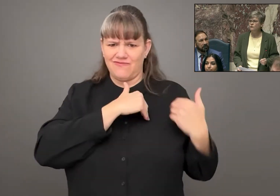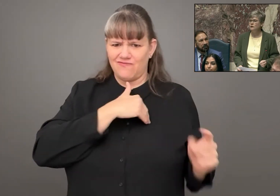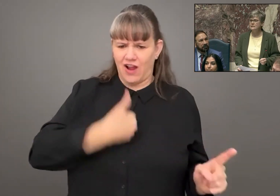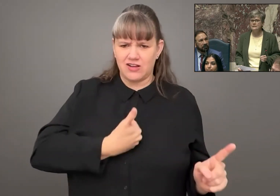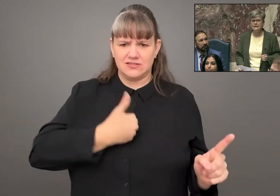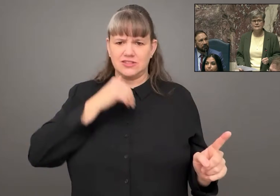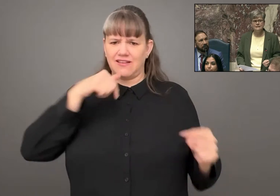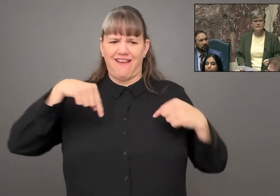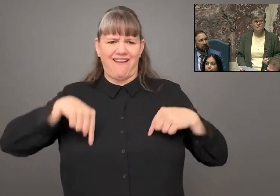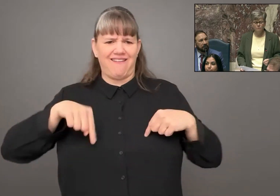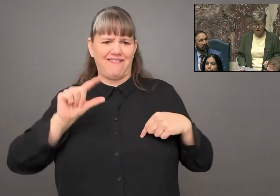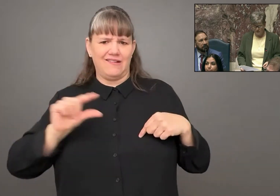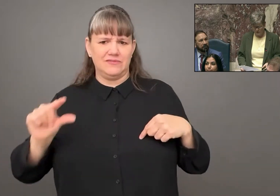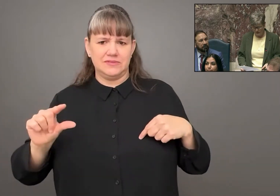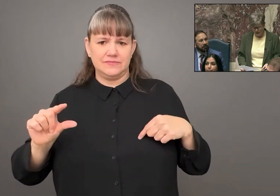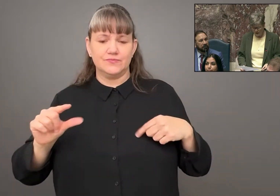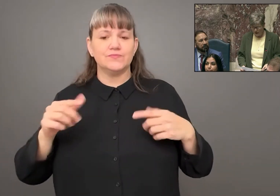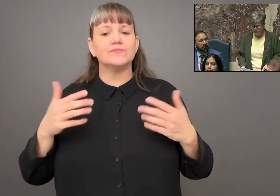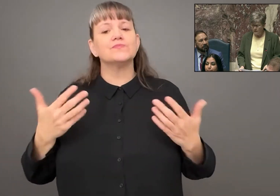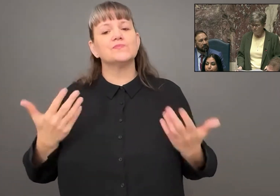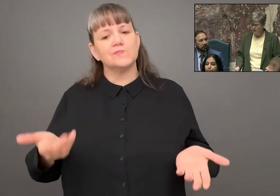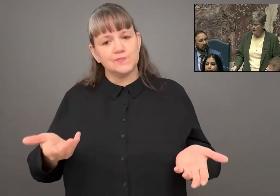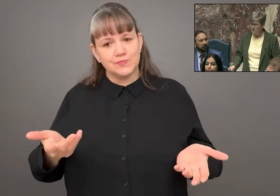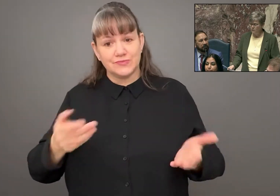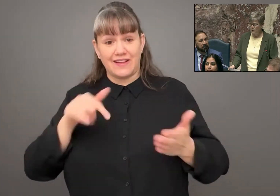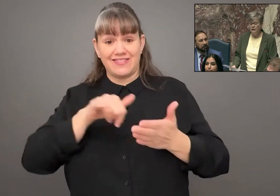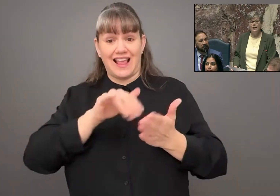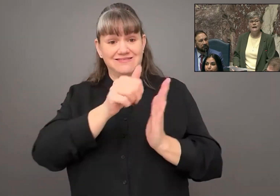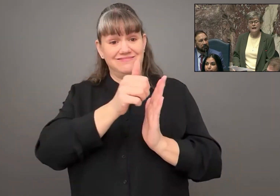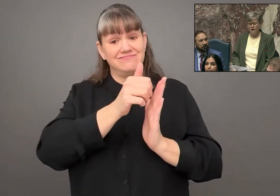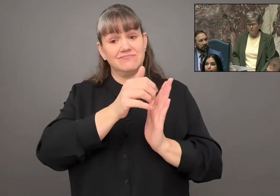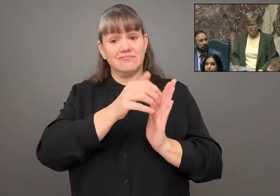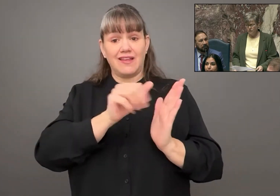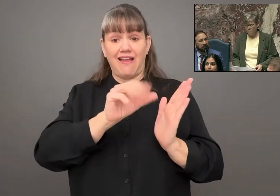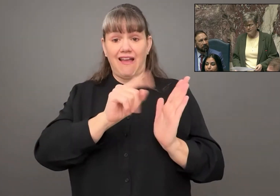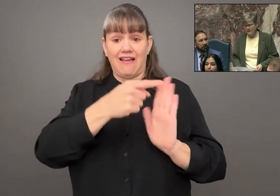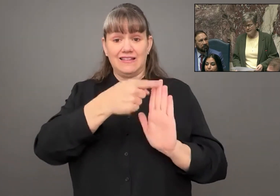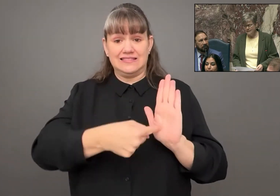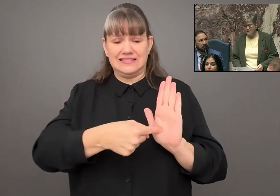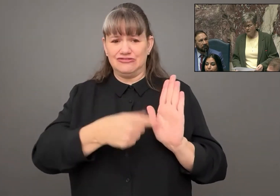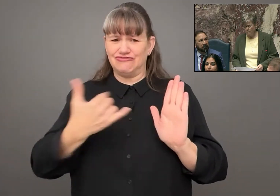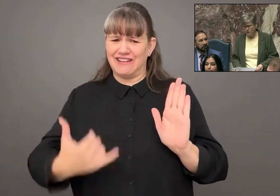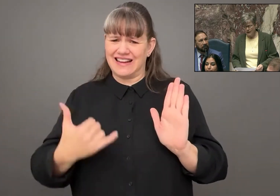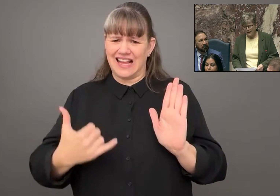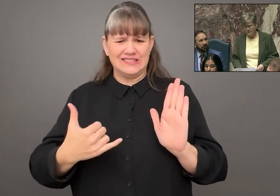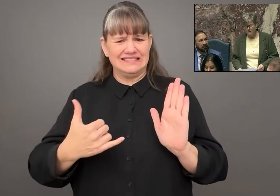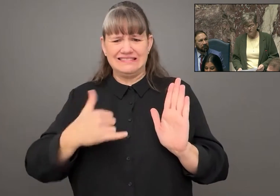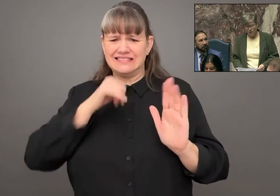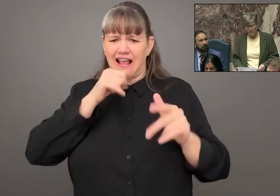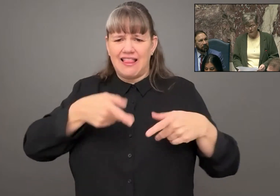to the fullest extent possible. The amendments will narrow the circumstances in